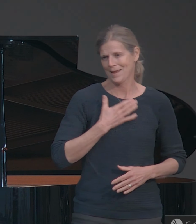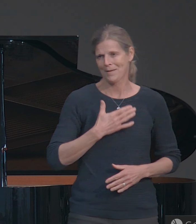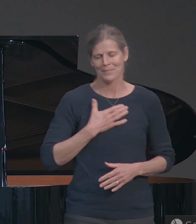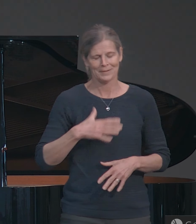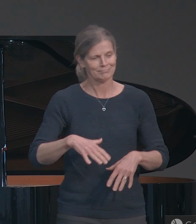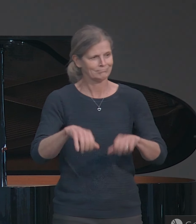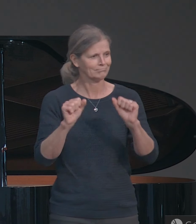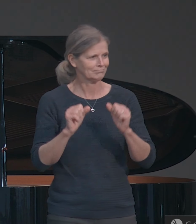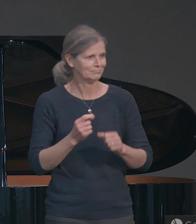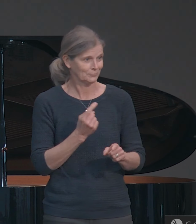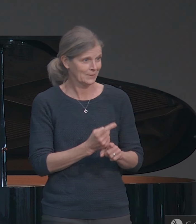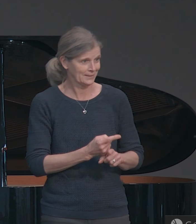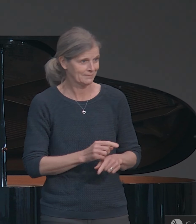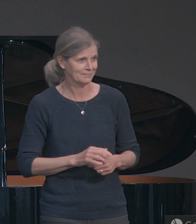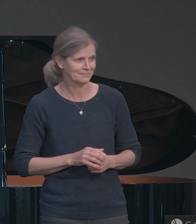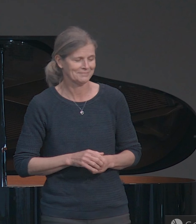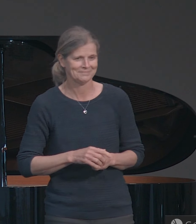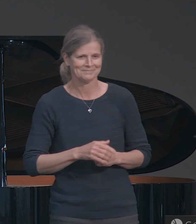Right, Brian?